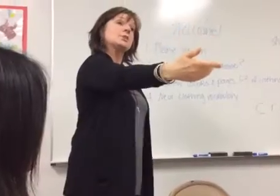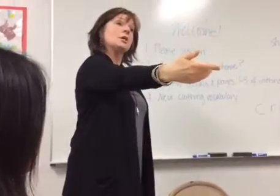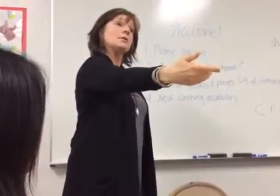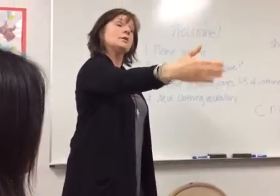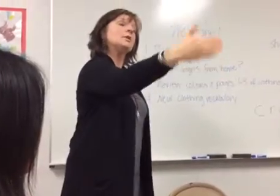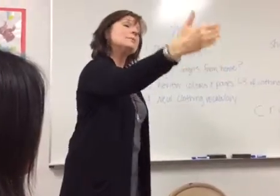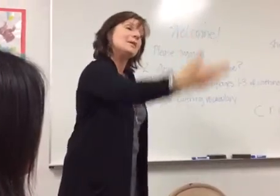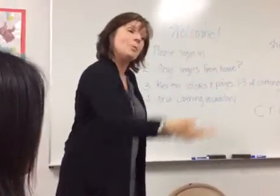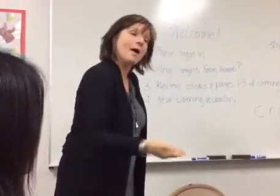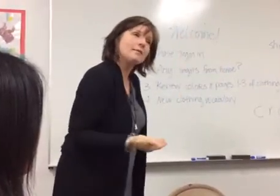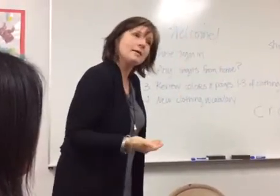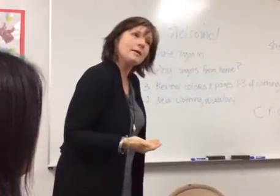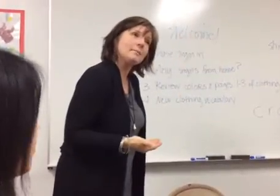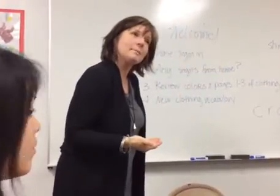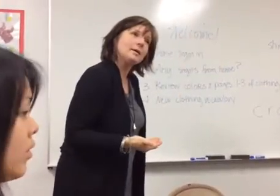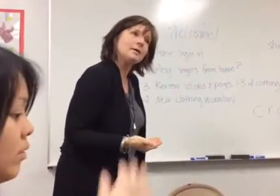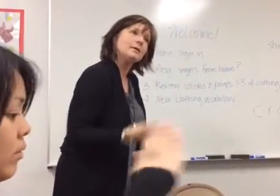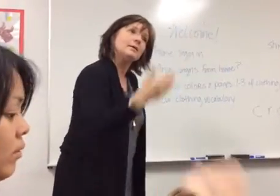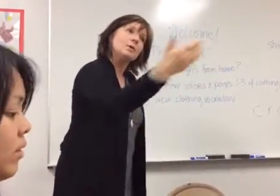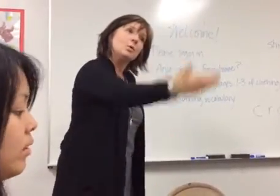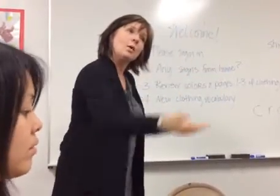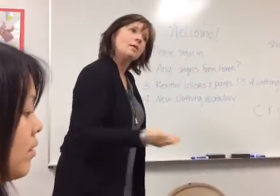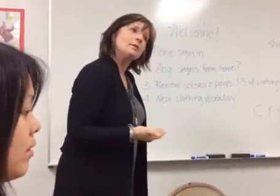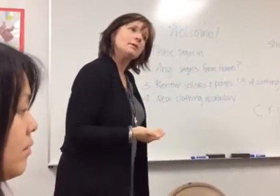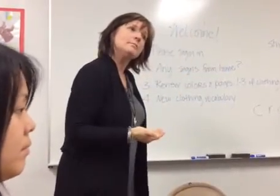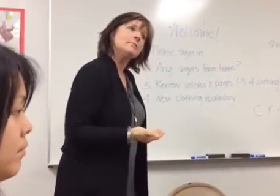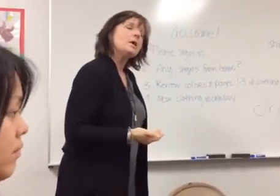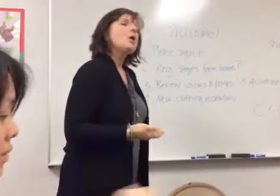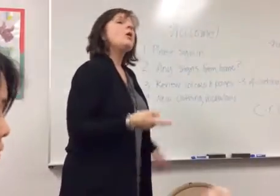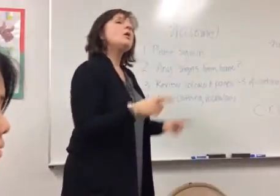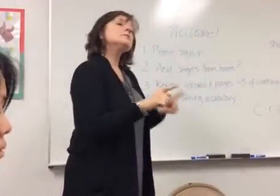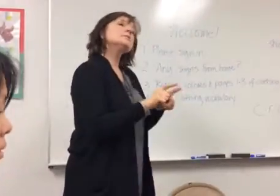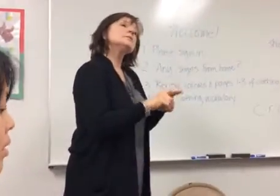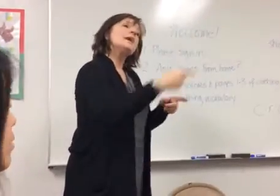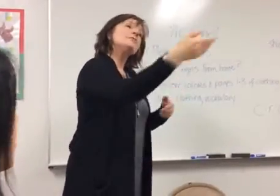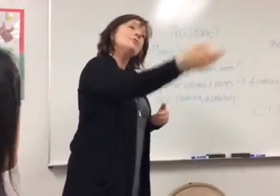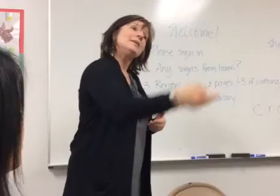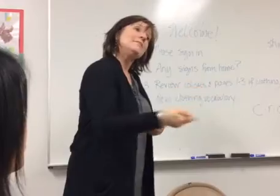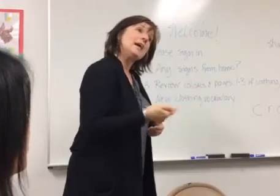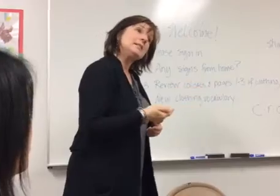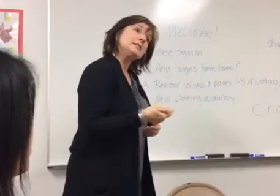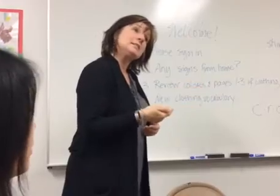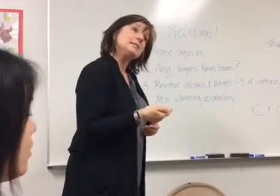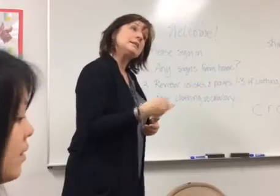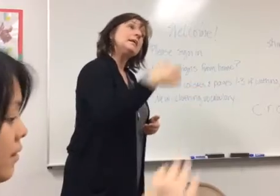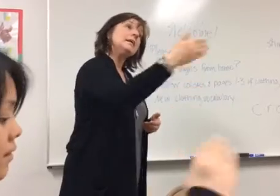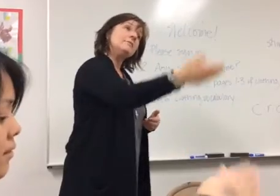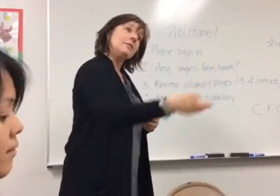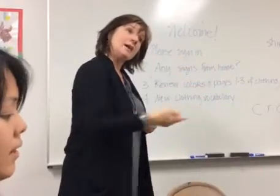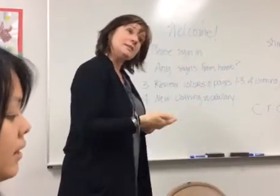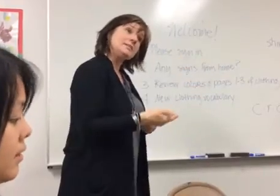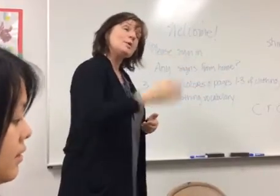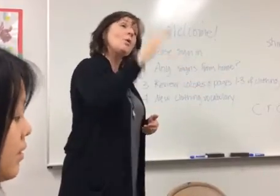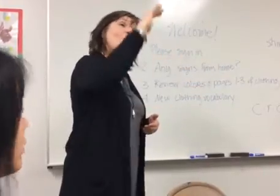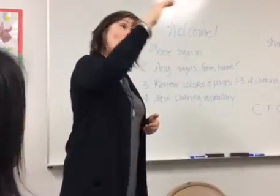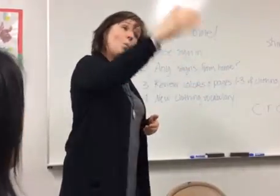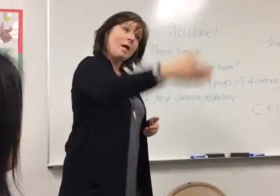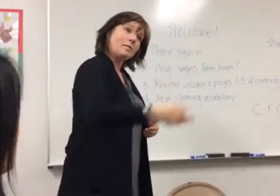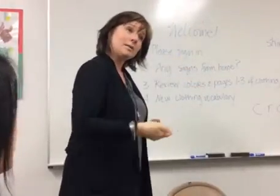start out here and I would sign welcome. Welcome. Also the sign for invite. Invite. Welcome.